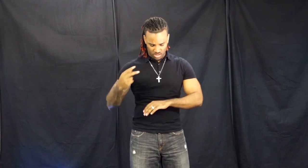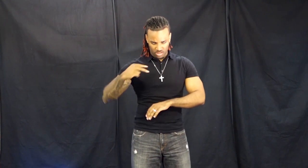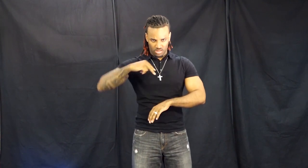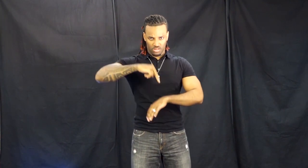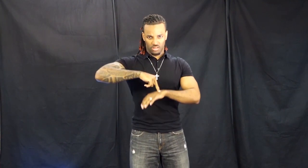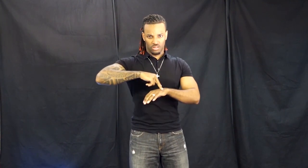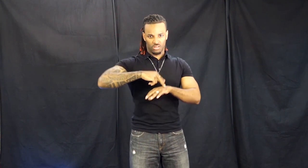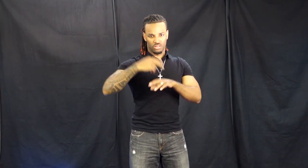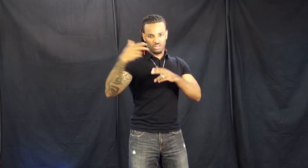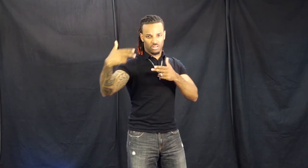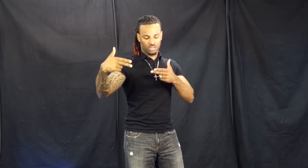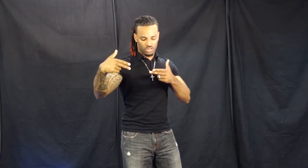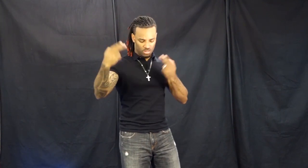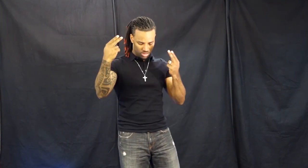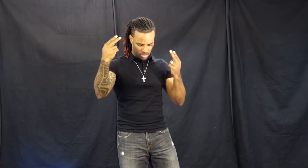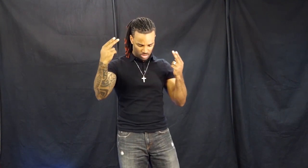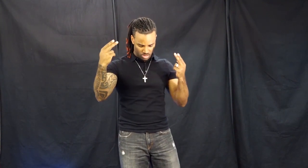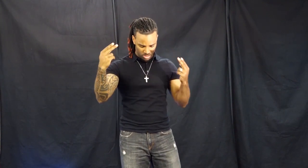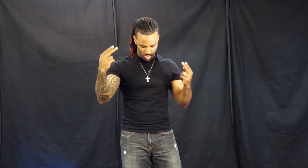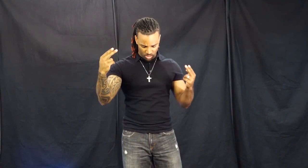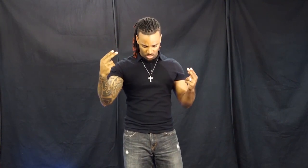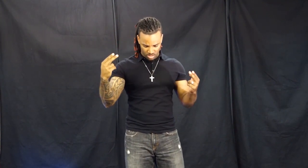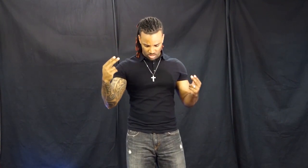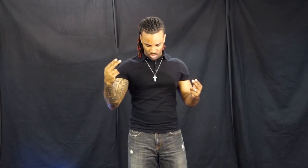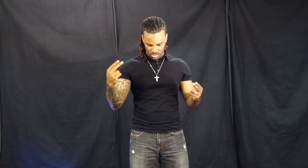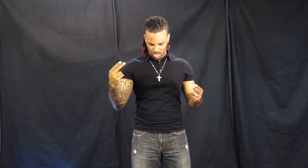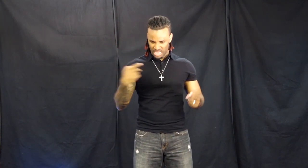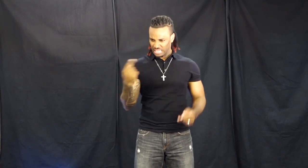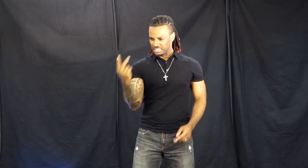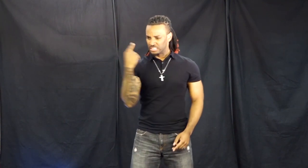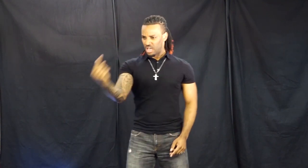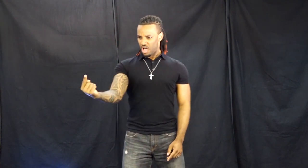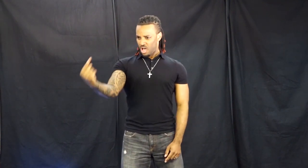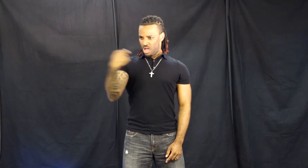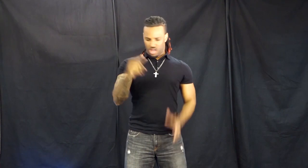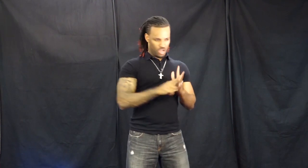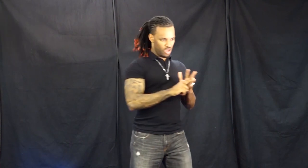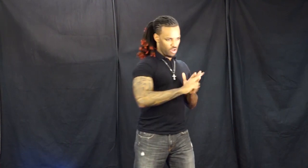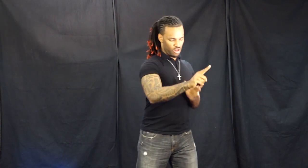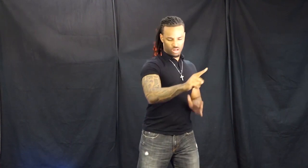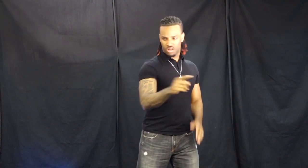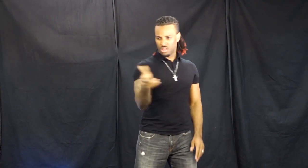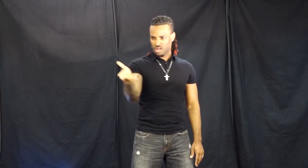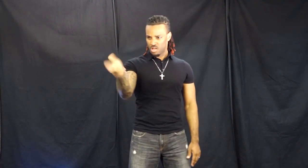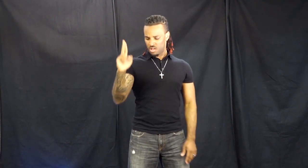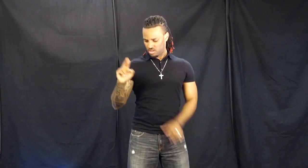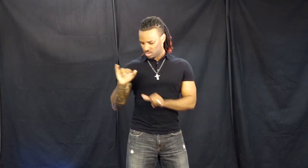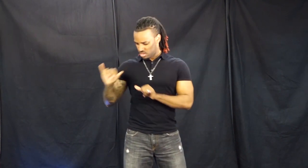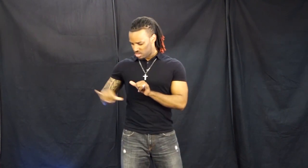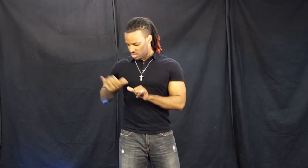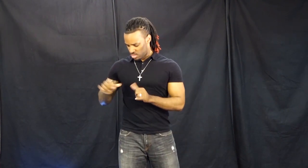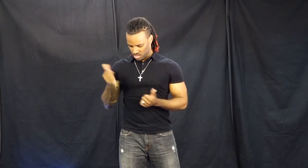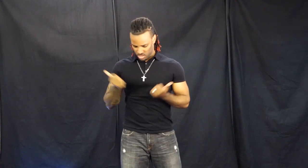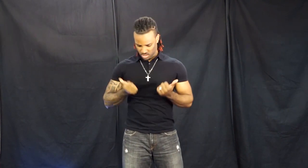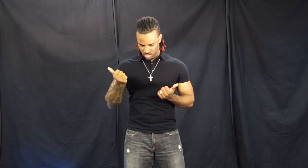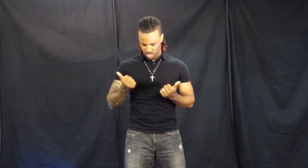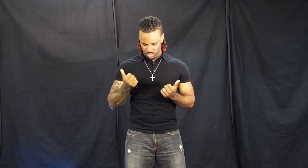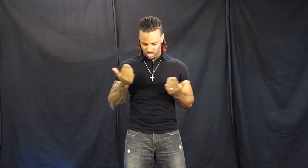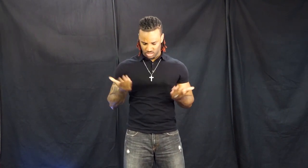feet, several feet ahead of me. I see it coming. Do I run or fire my gun or let it be? There is no